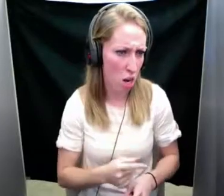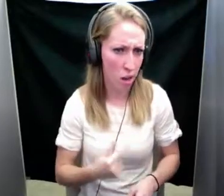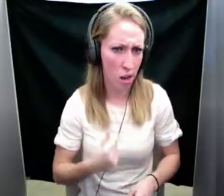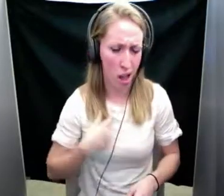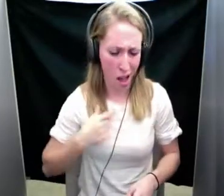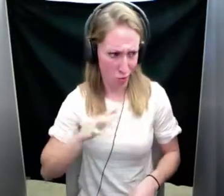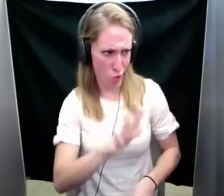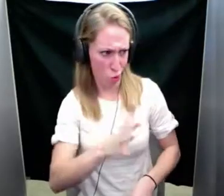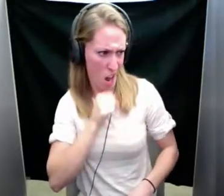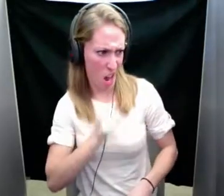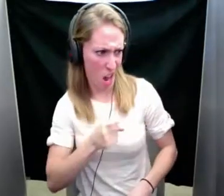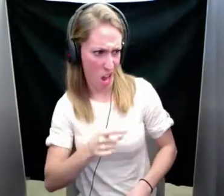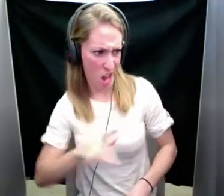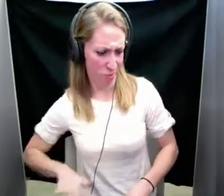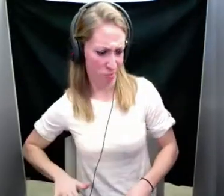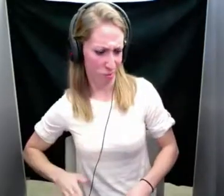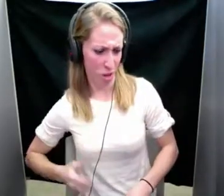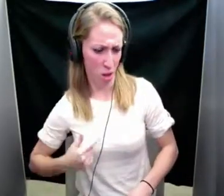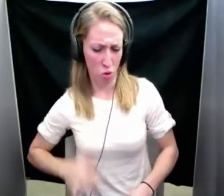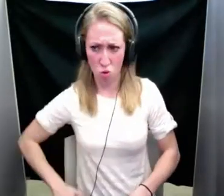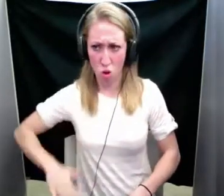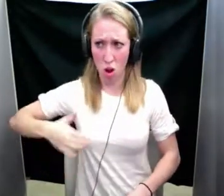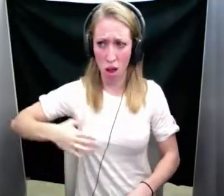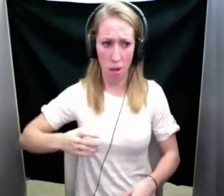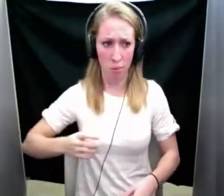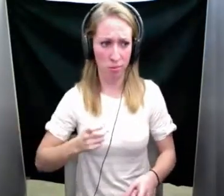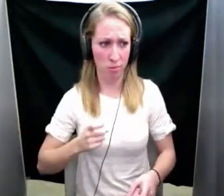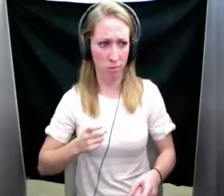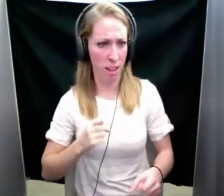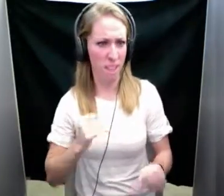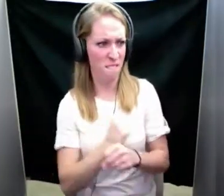trolls all the time. Those creatures are stupid, don't you know?